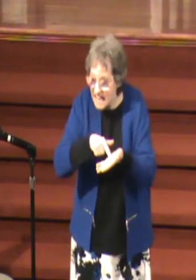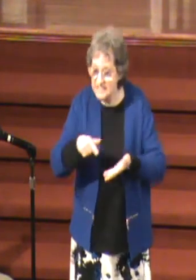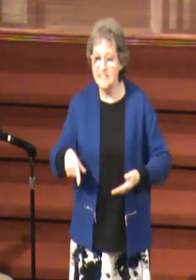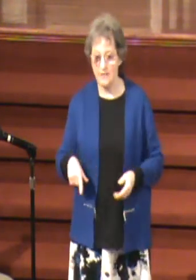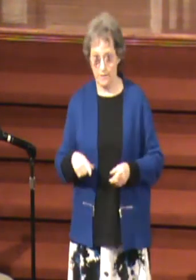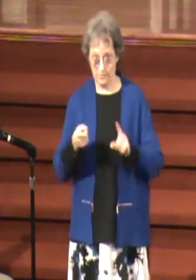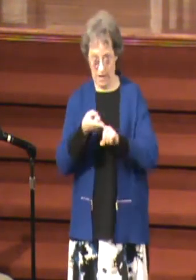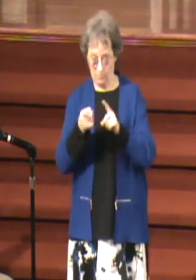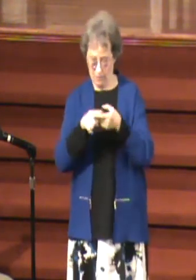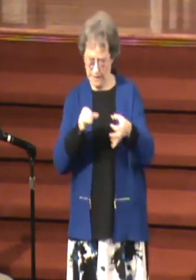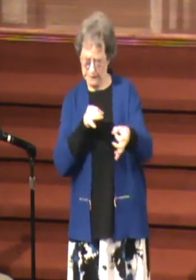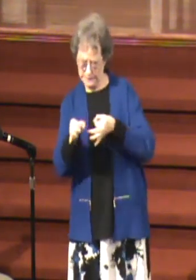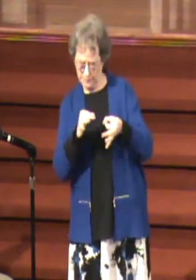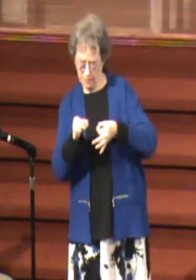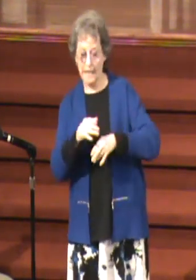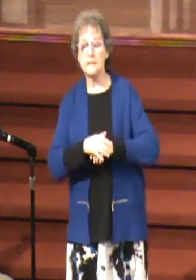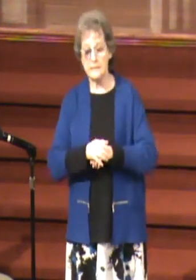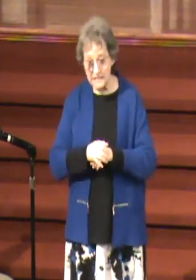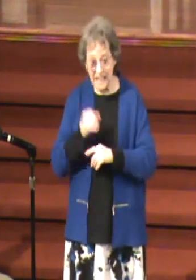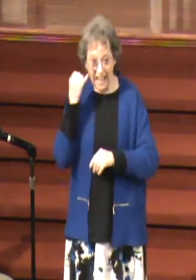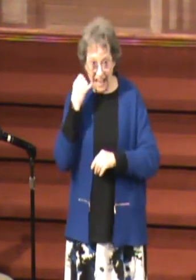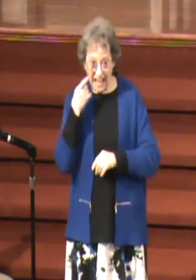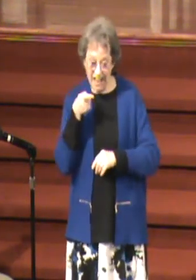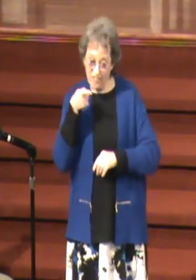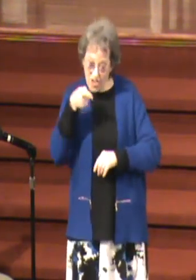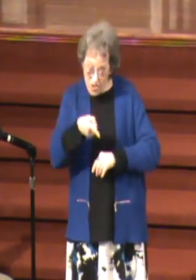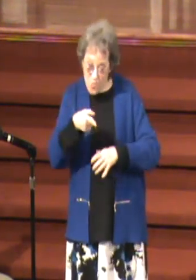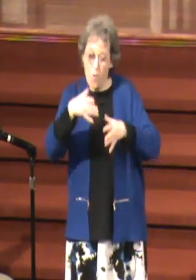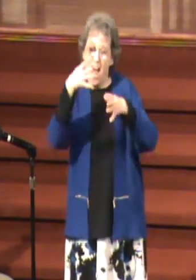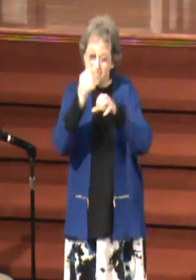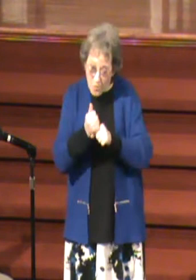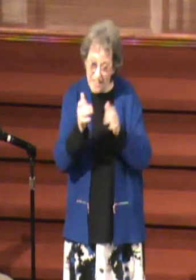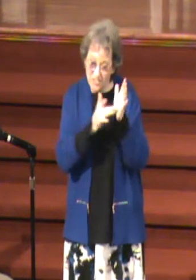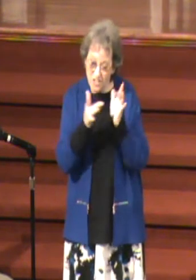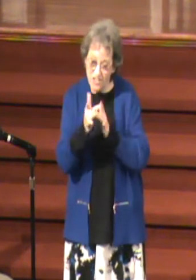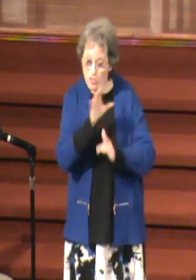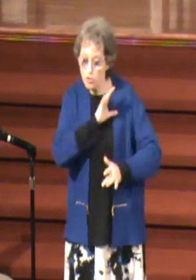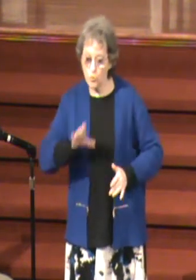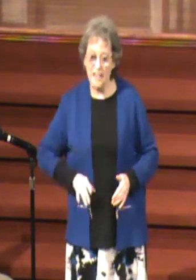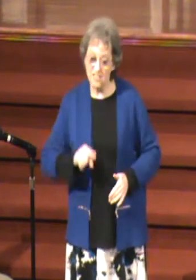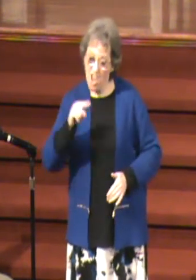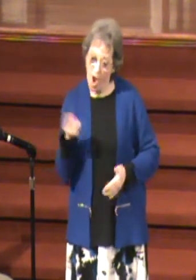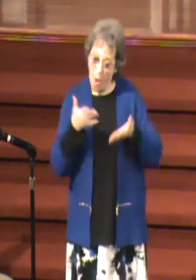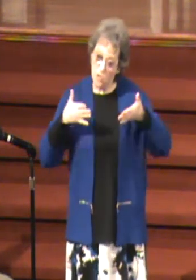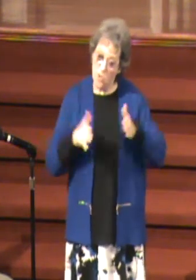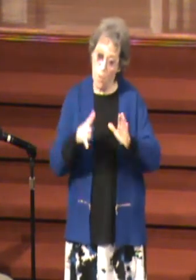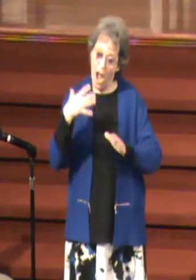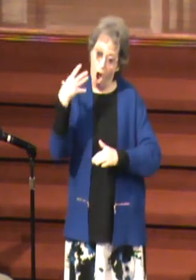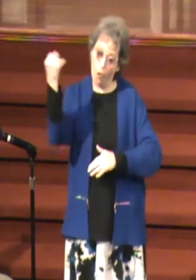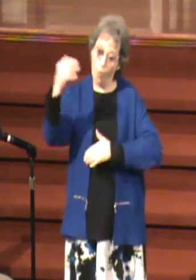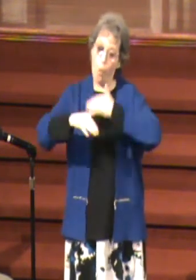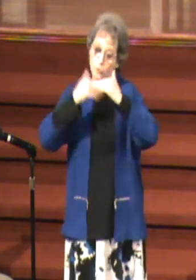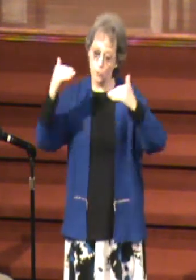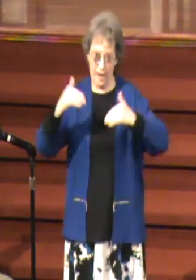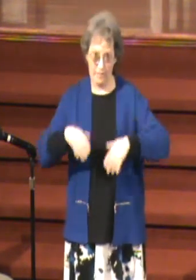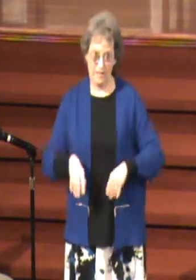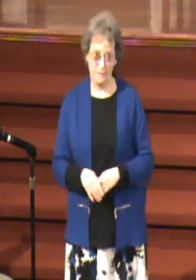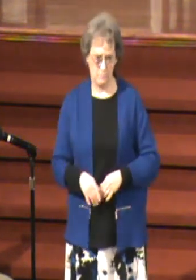that her friend explained to her that if she would just trust Jesus Christ as her only hope for heaven, not being a good person,